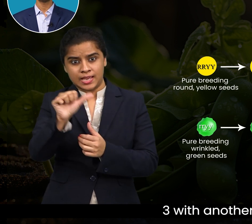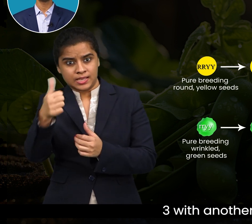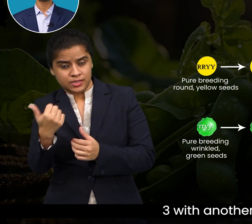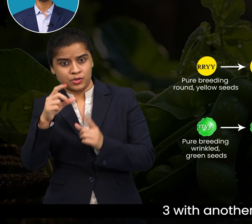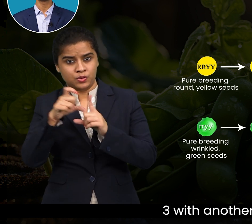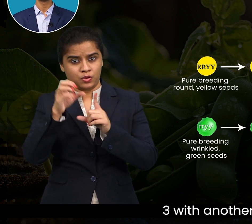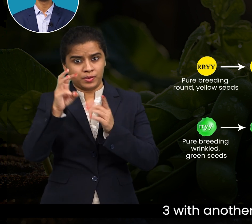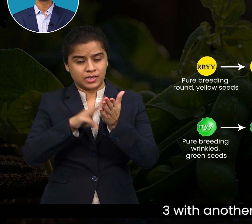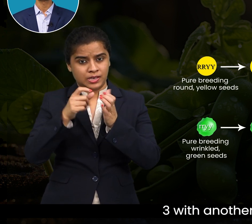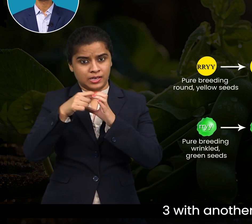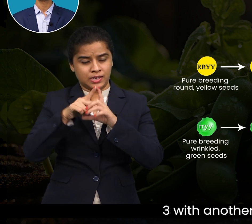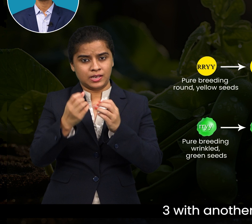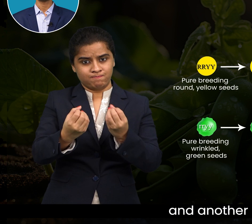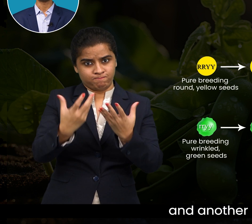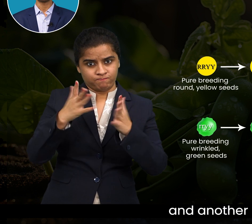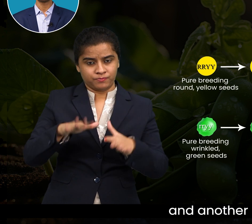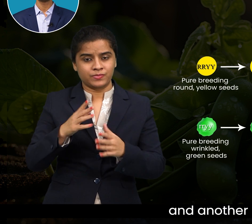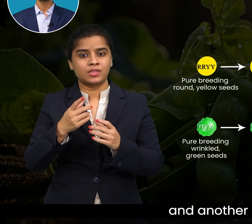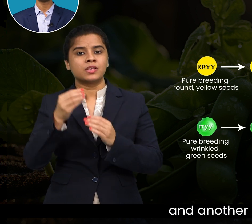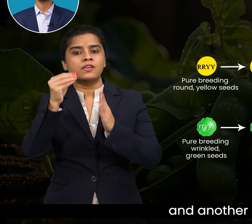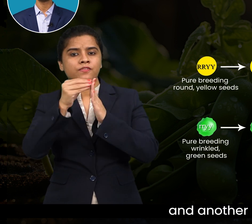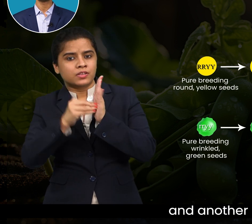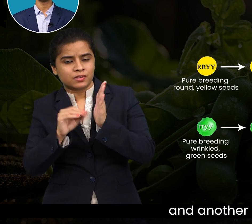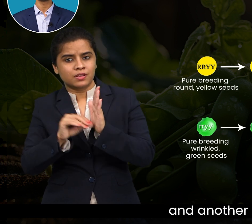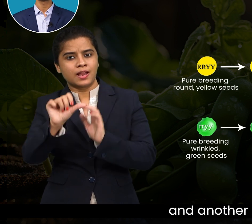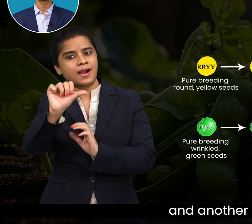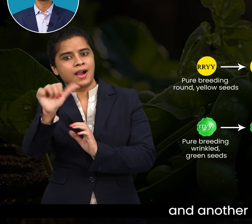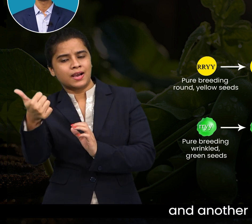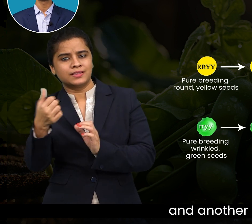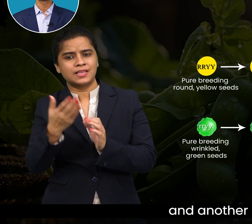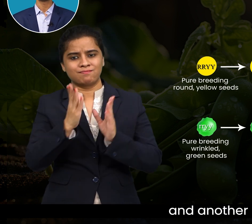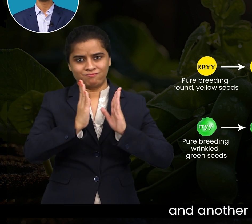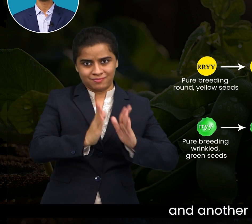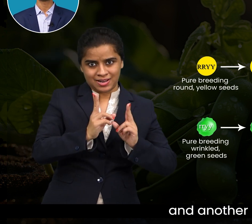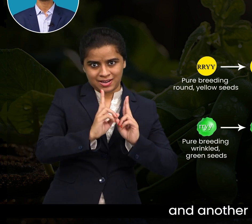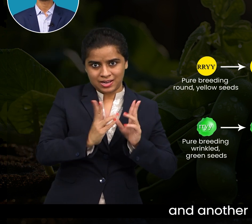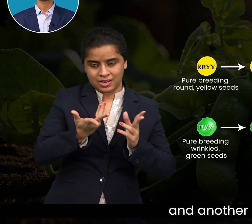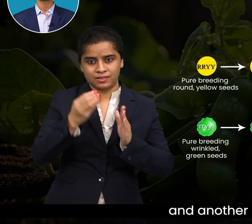another dominant trait and another recessive trait,